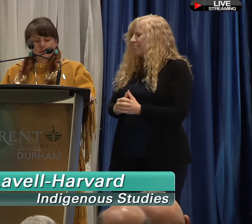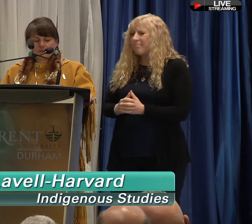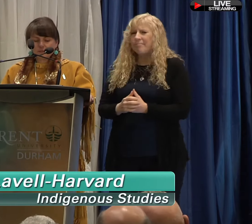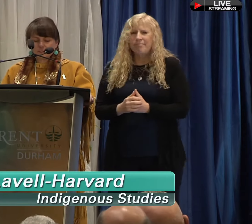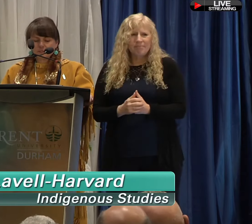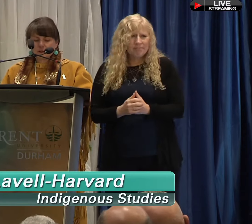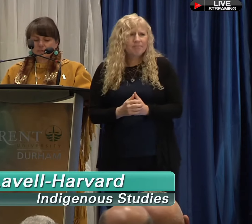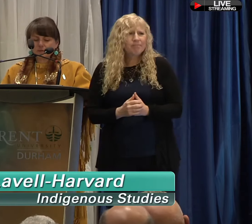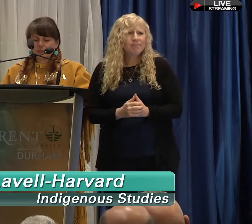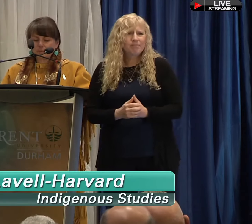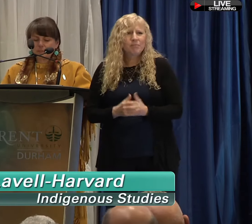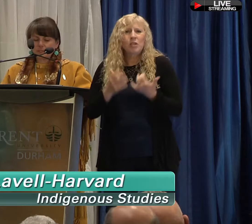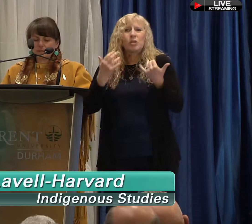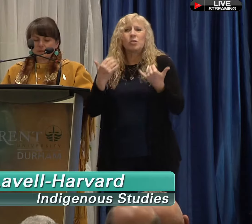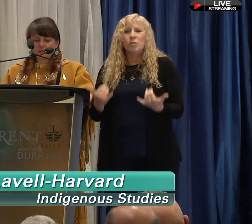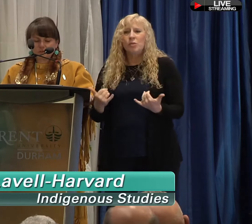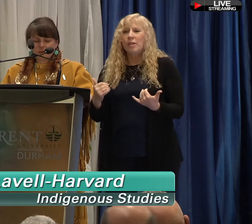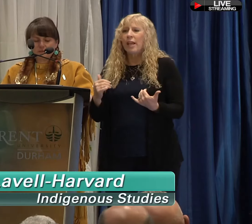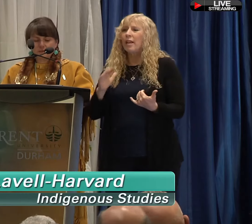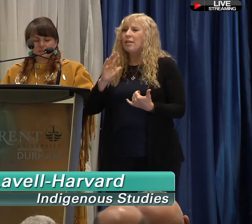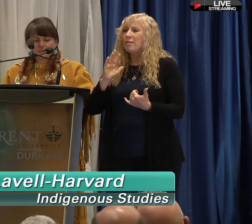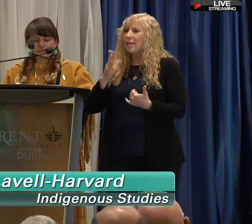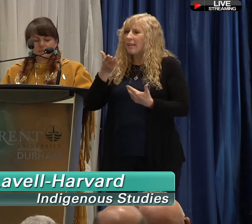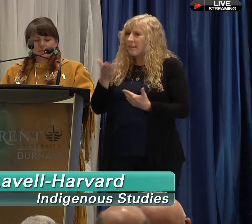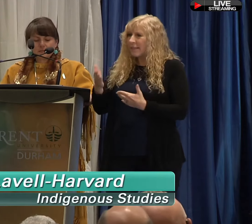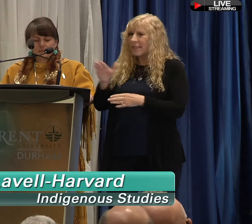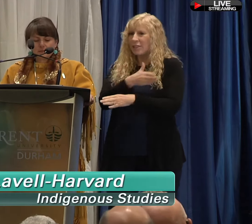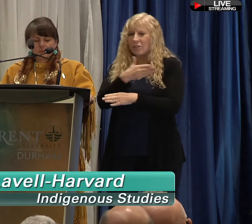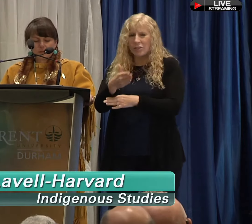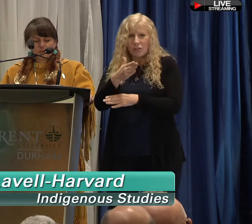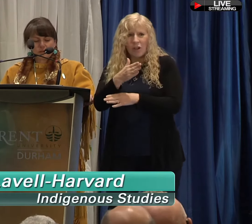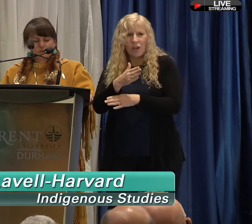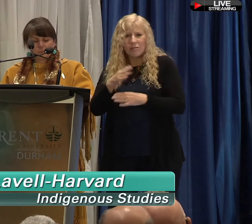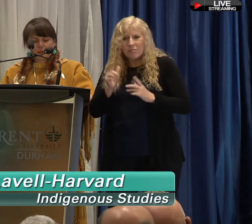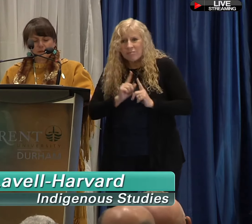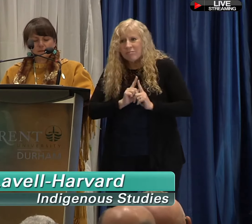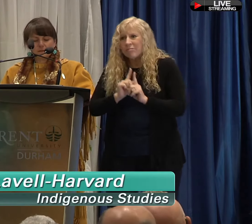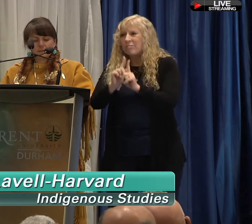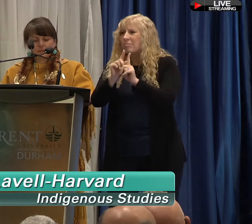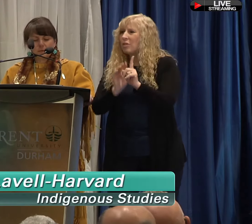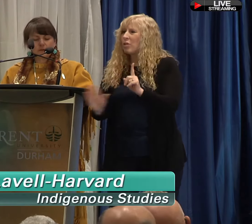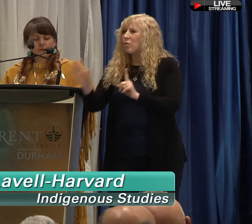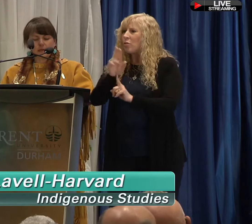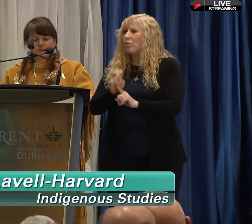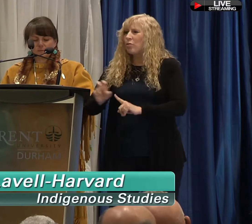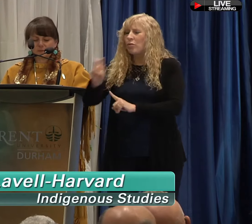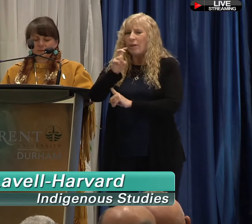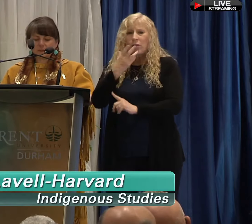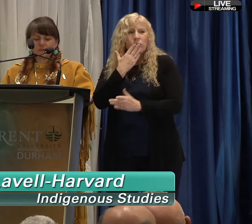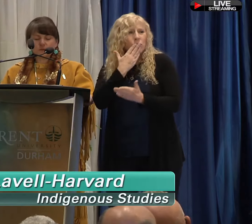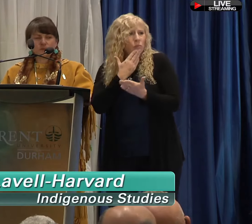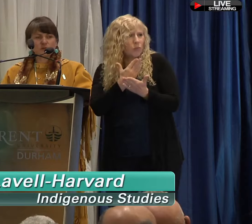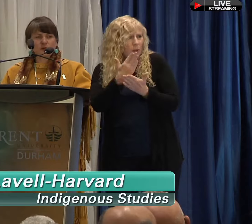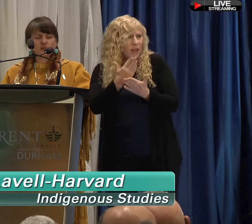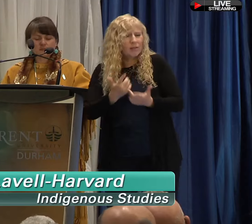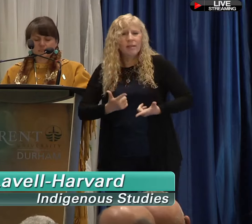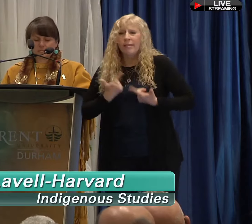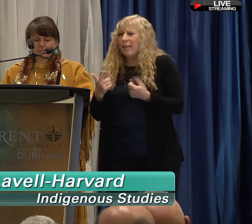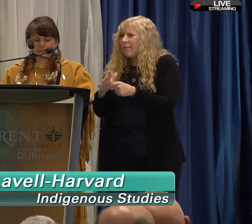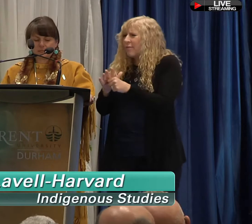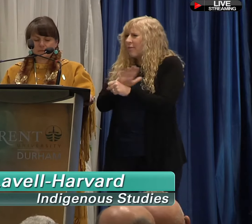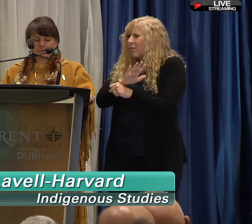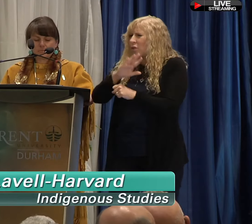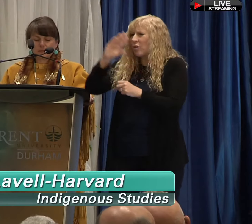And today we offer this song to accompany you on your travels. May you travel well, and may your lives be filled with grace